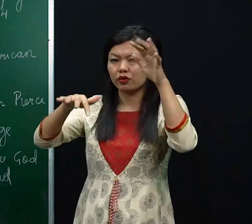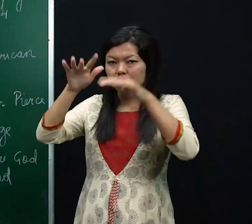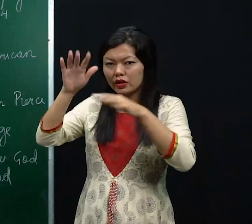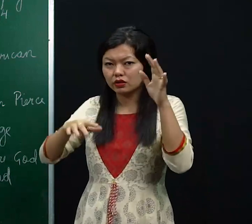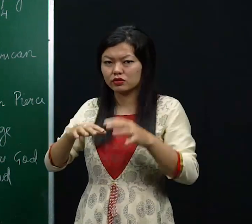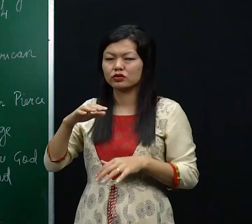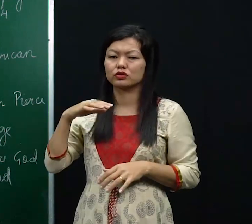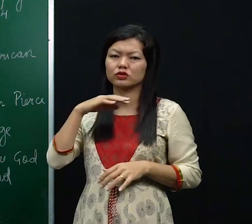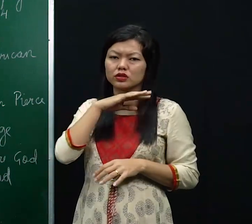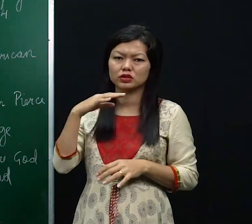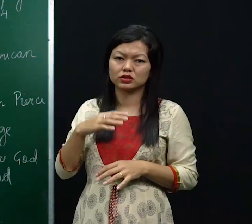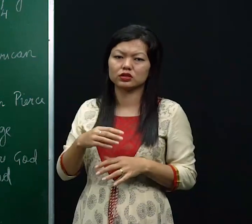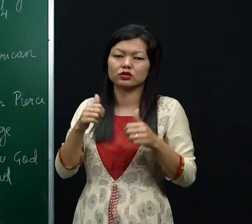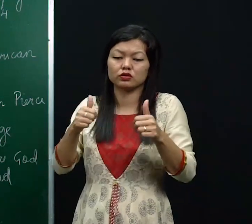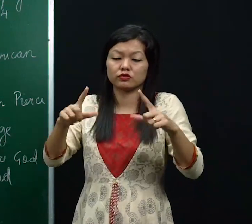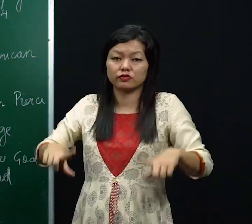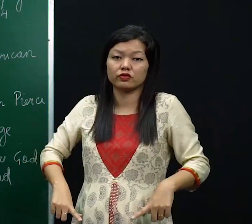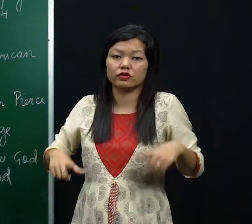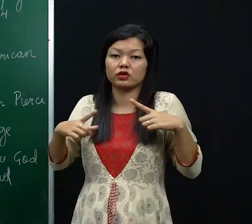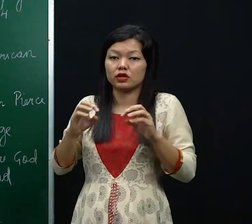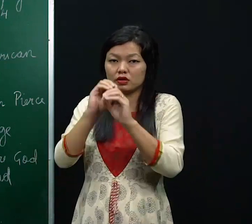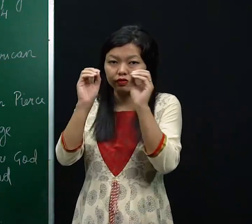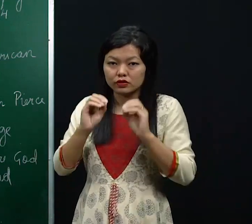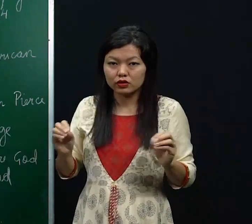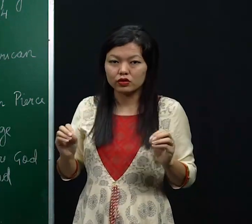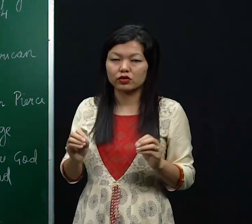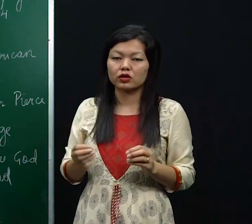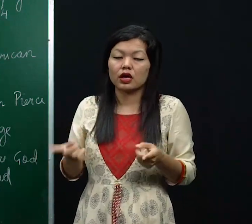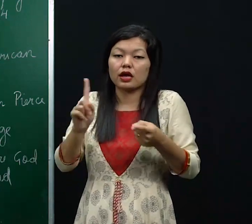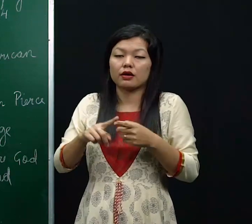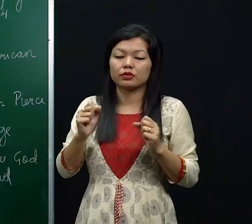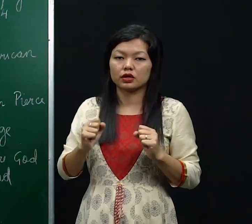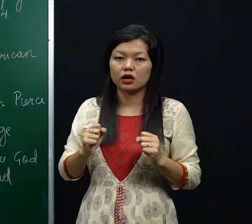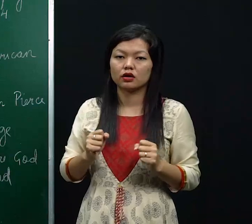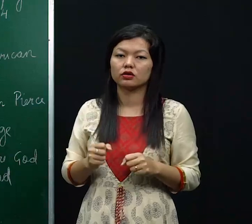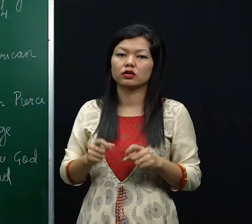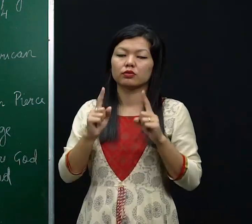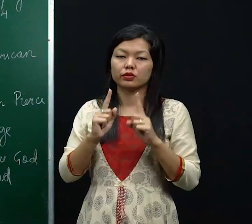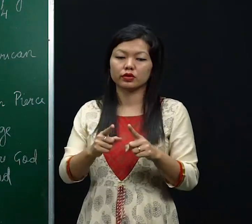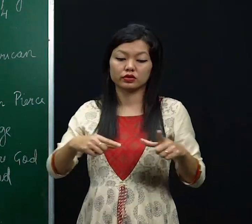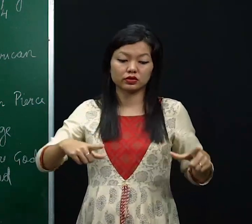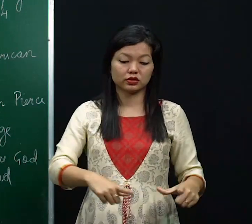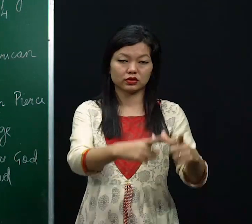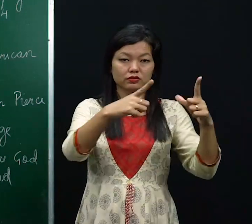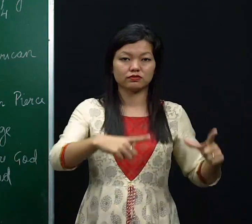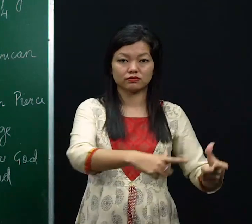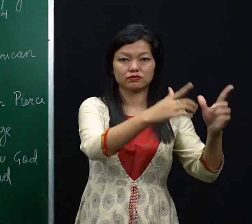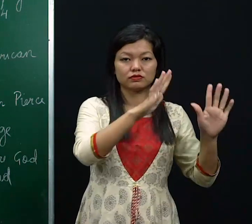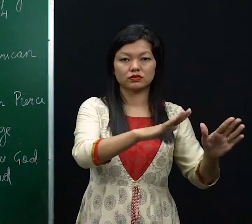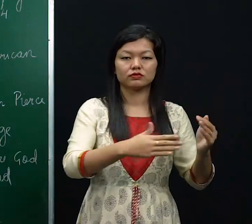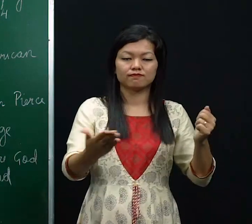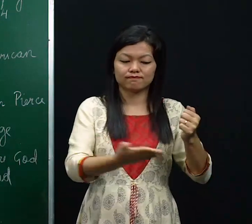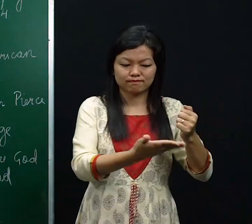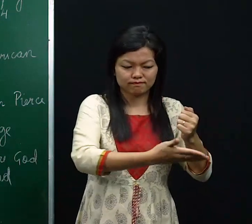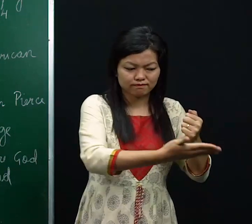advanced people, is all because of the destruction of forest. He did not mean that nothing can be done to the forest, but he also want to